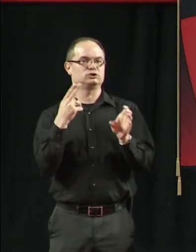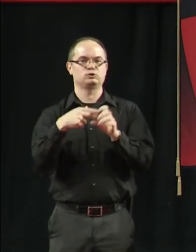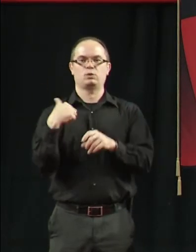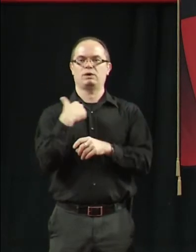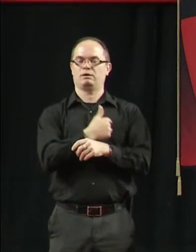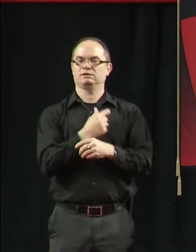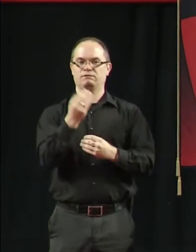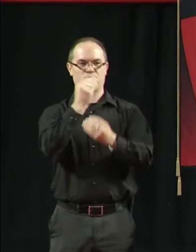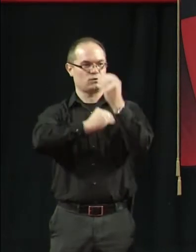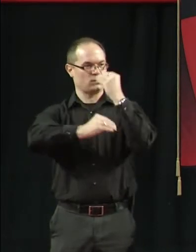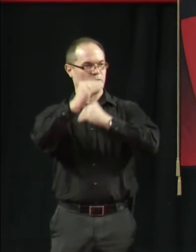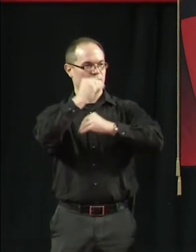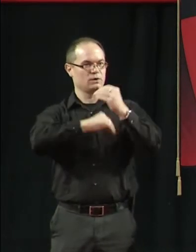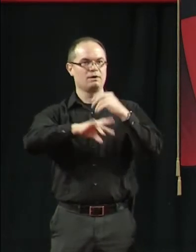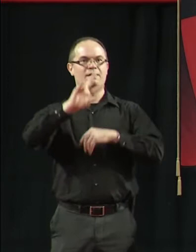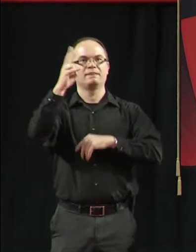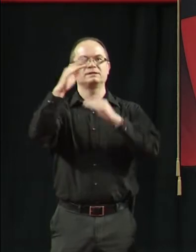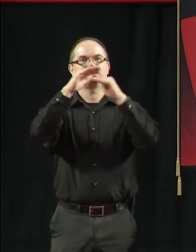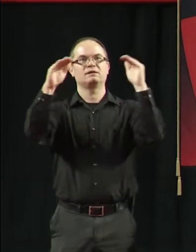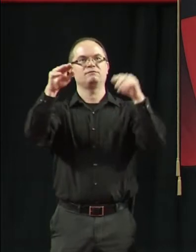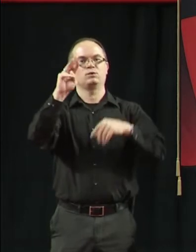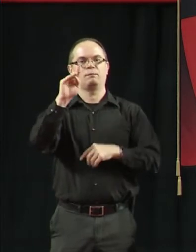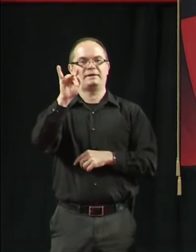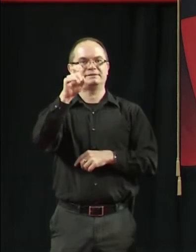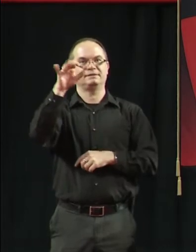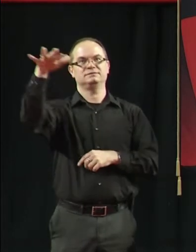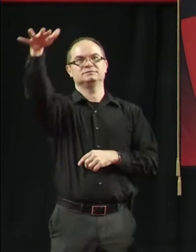for a reception on the second floor mezzanine.